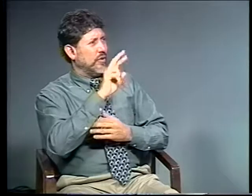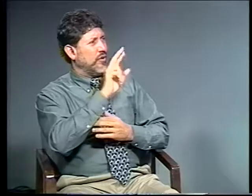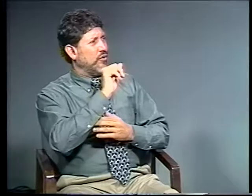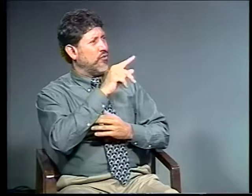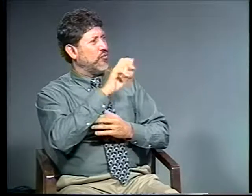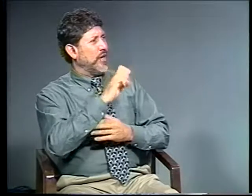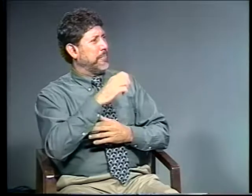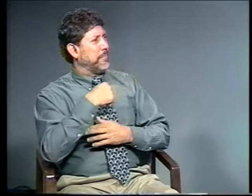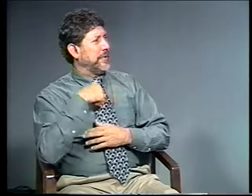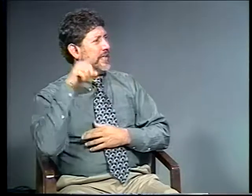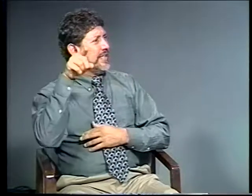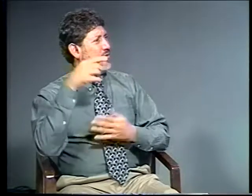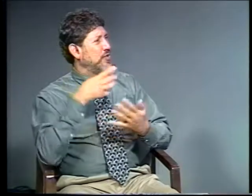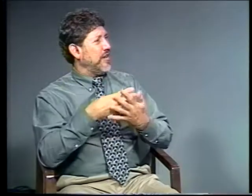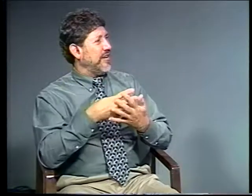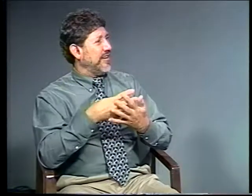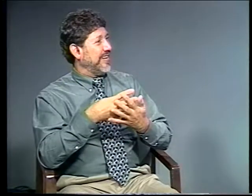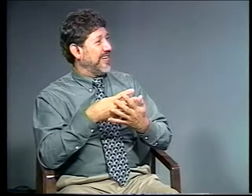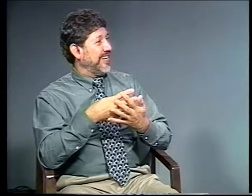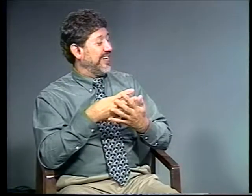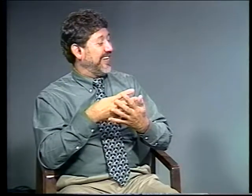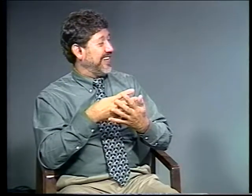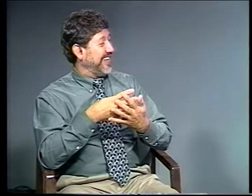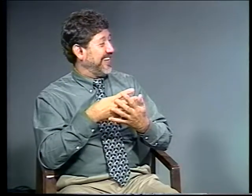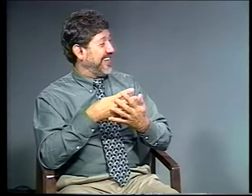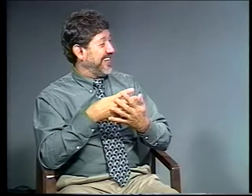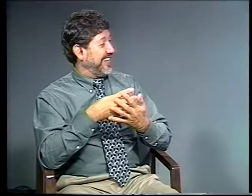the police officers told me that they would rape me in the jail